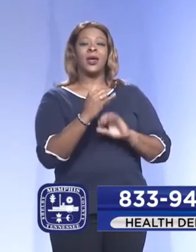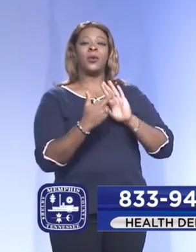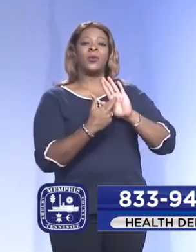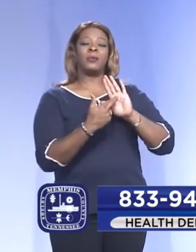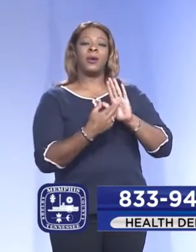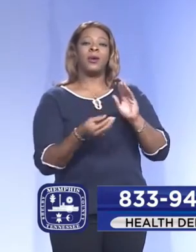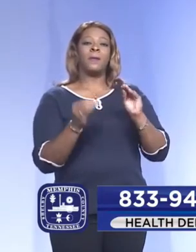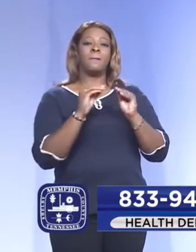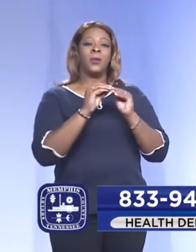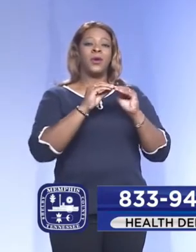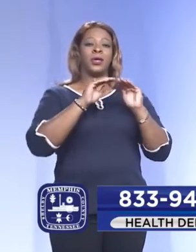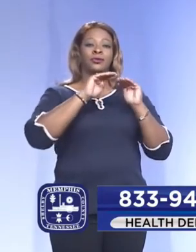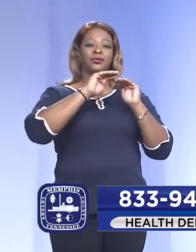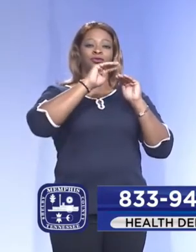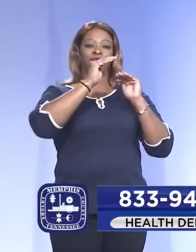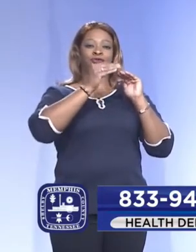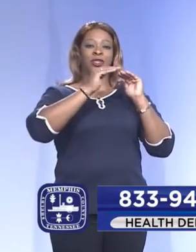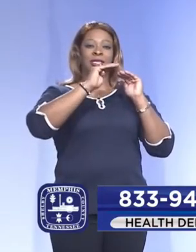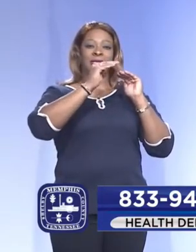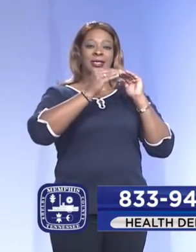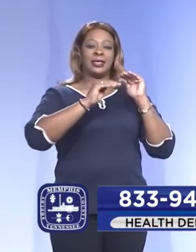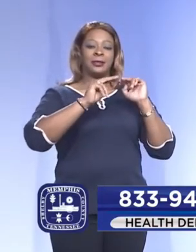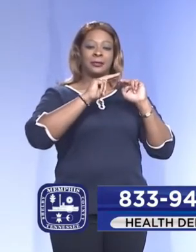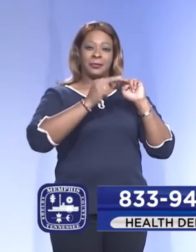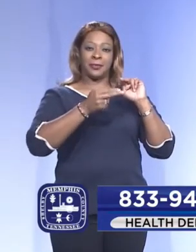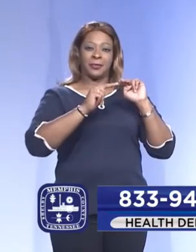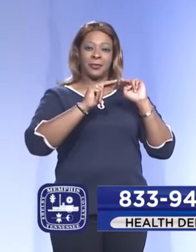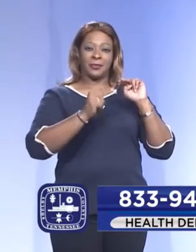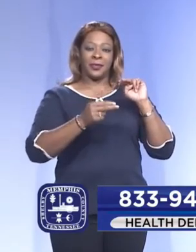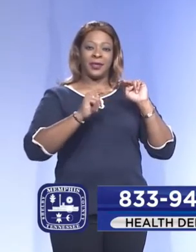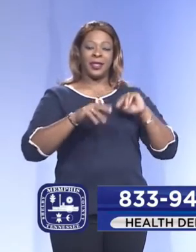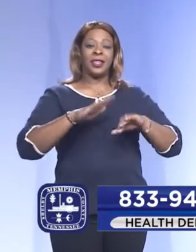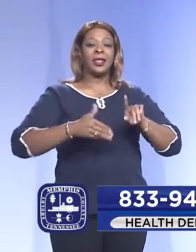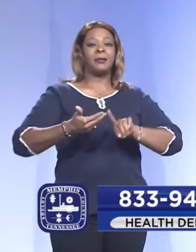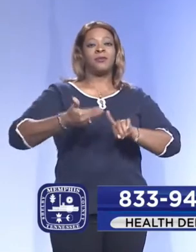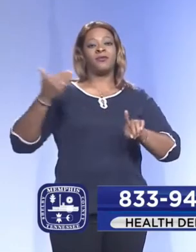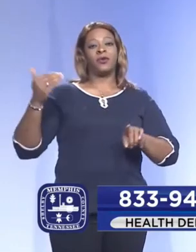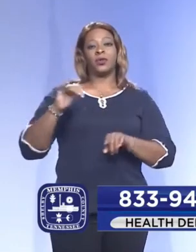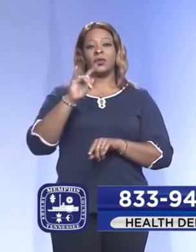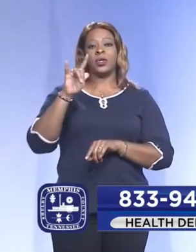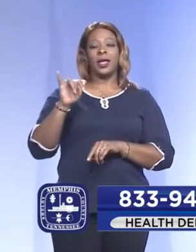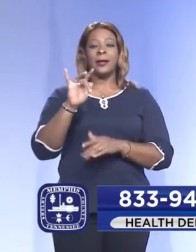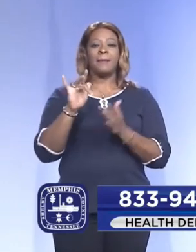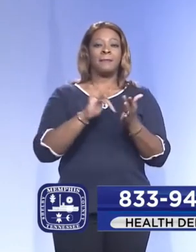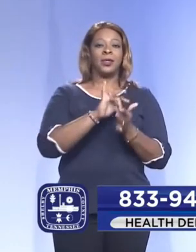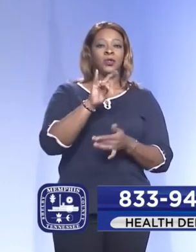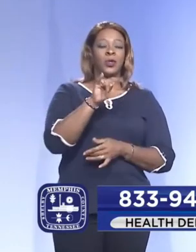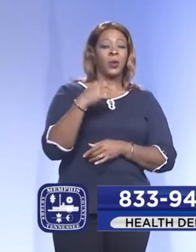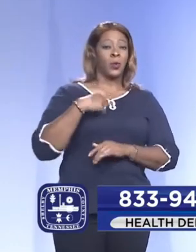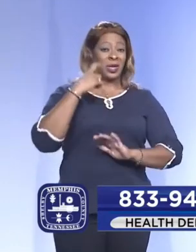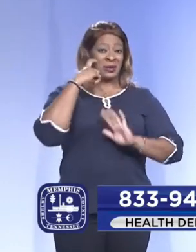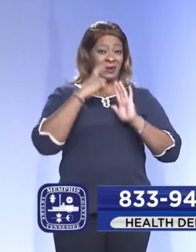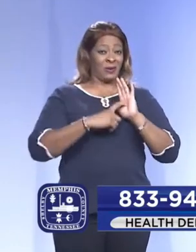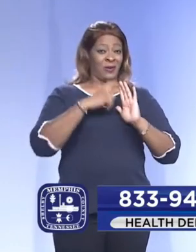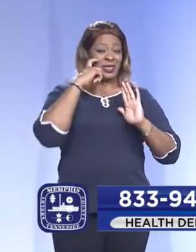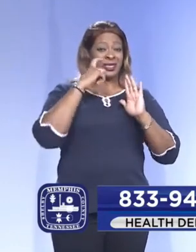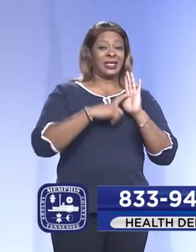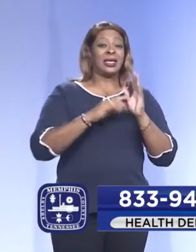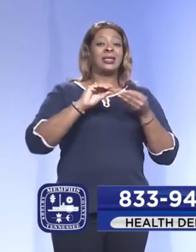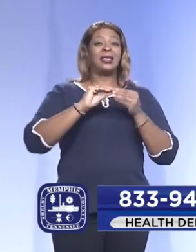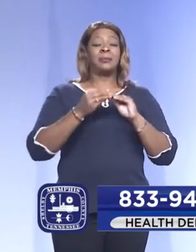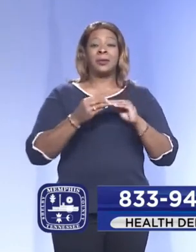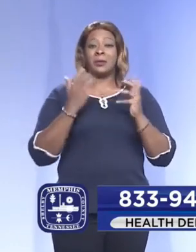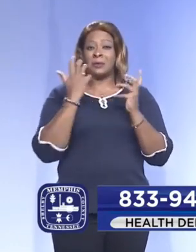a downward trend. Earlier in July, in mid-July, we were experiencing numbers